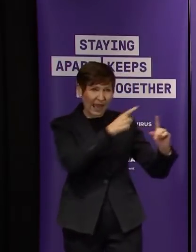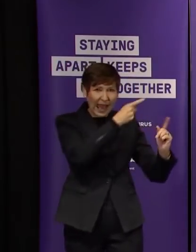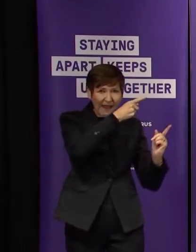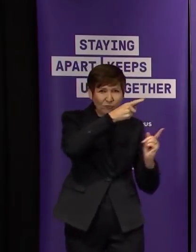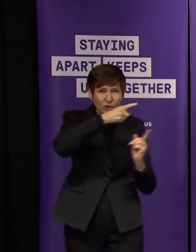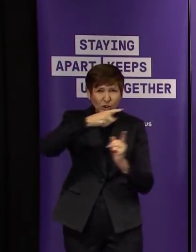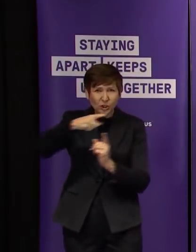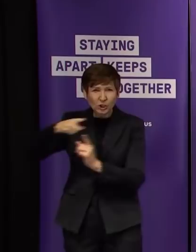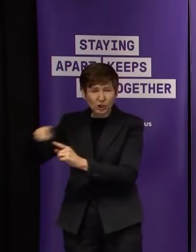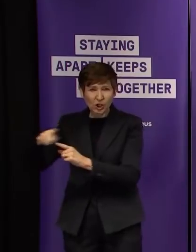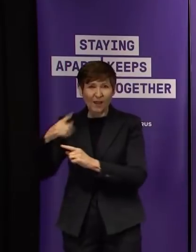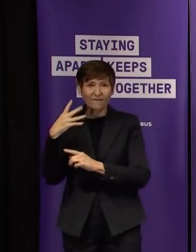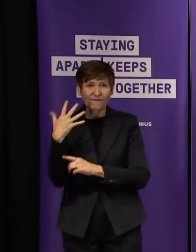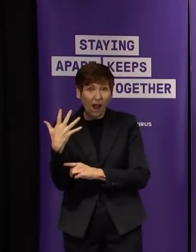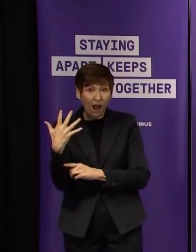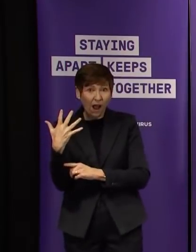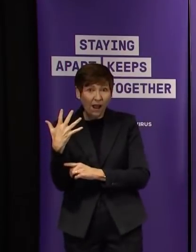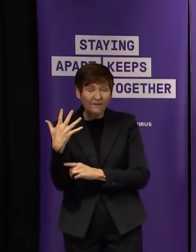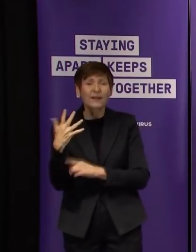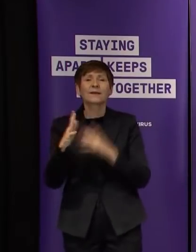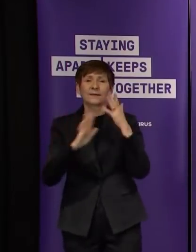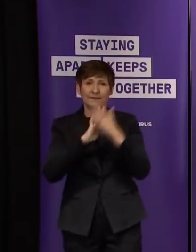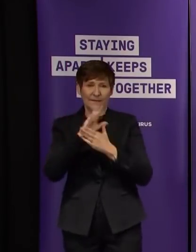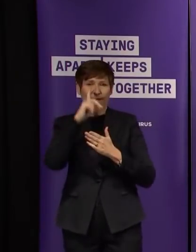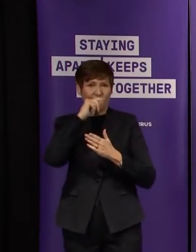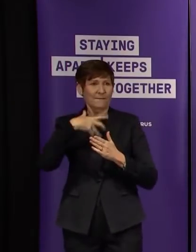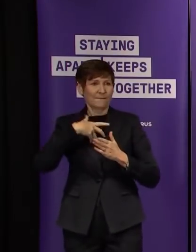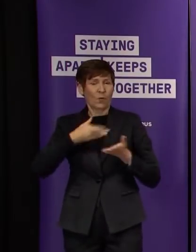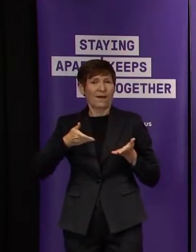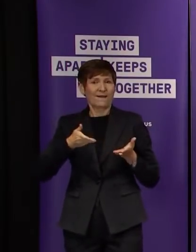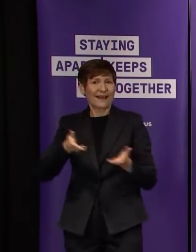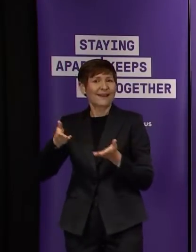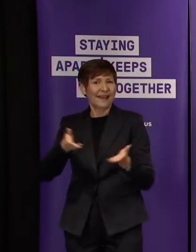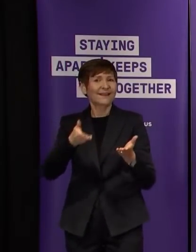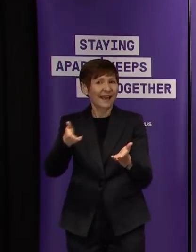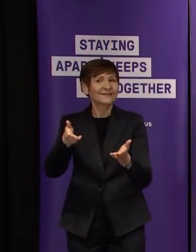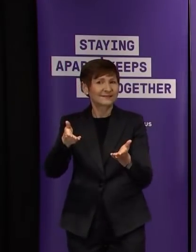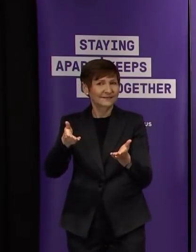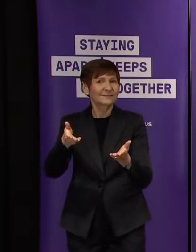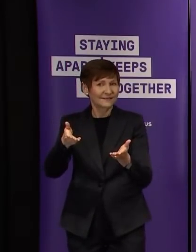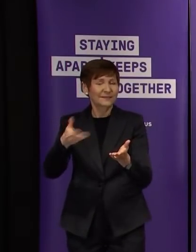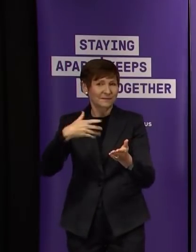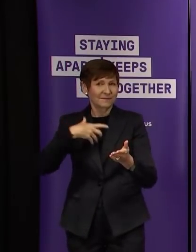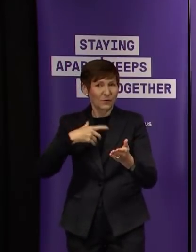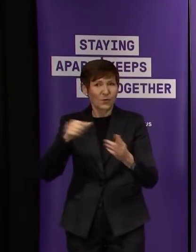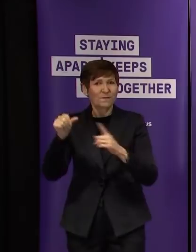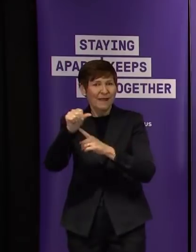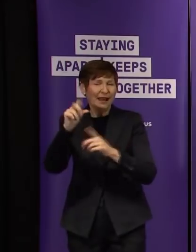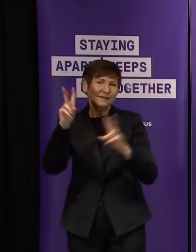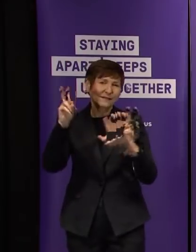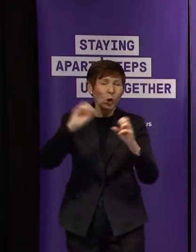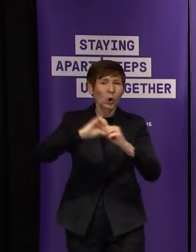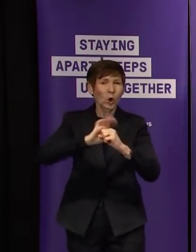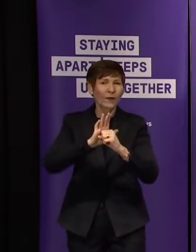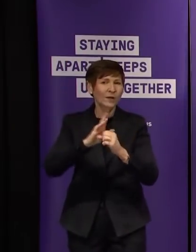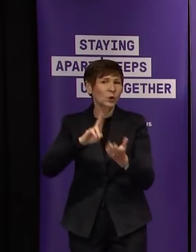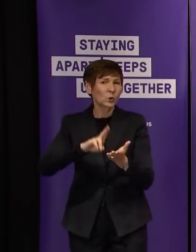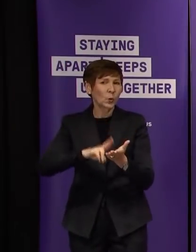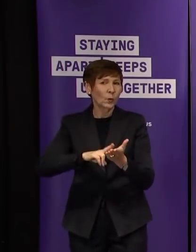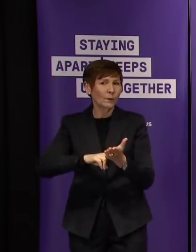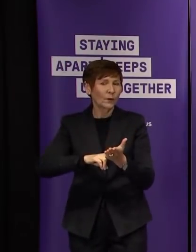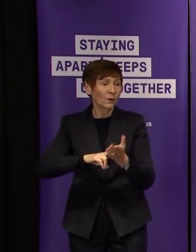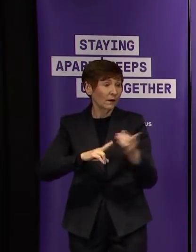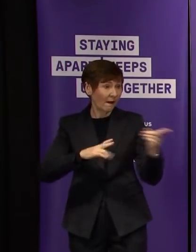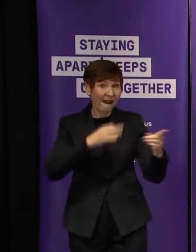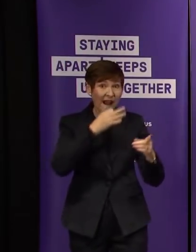setting through the next step and the next step to a COVID normal. And is that when Melburnians will be allowed to travel to regional Victoria